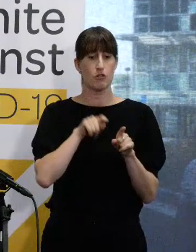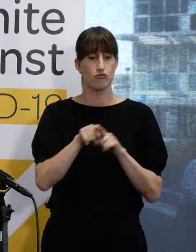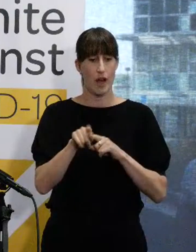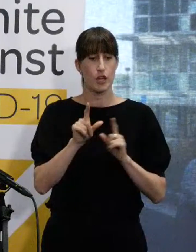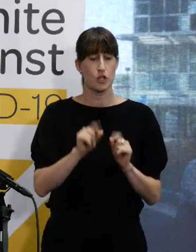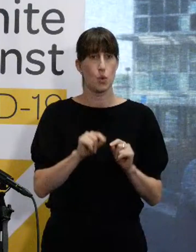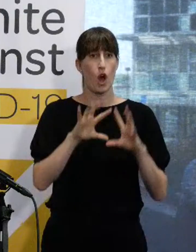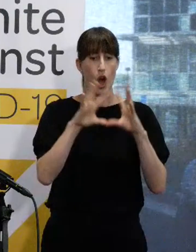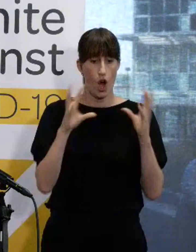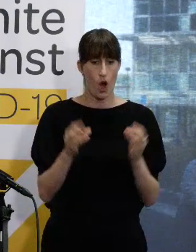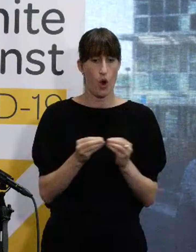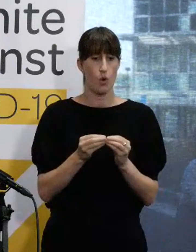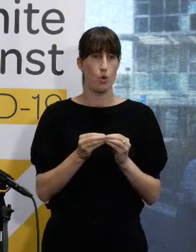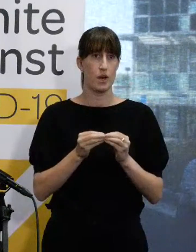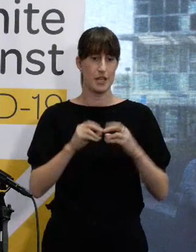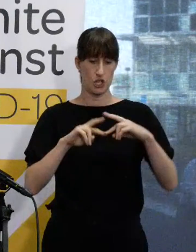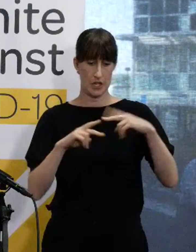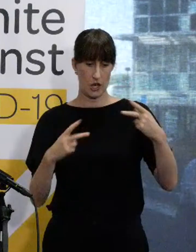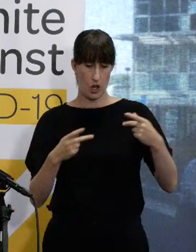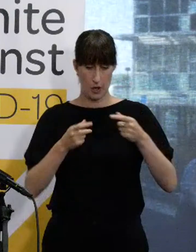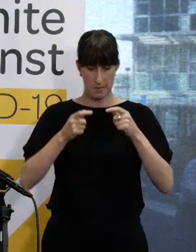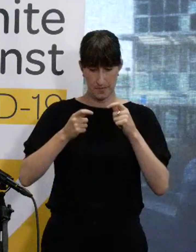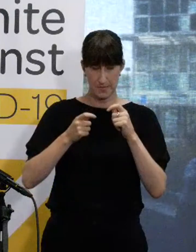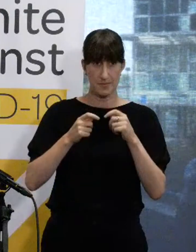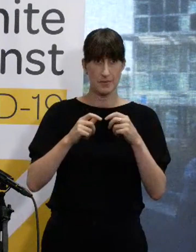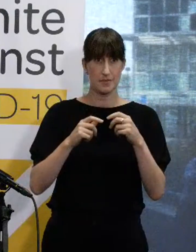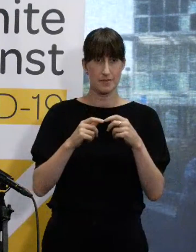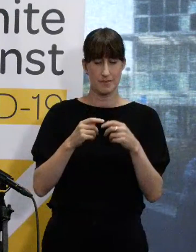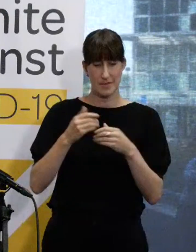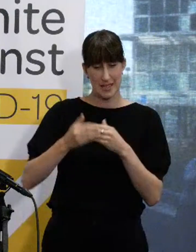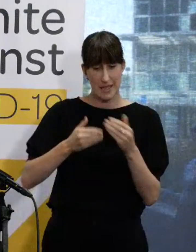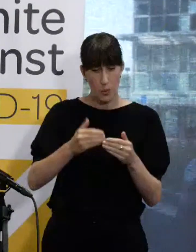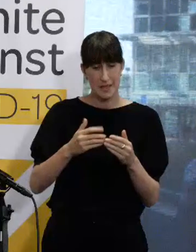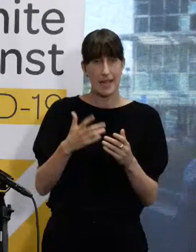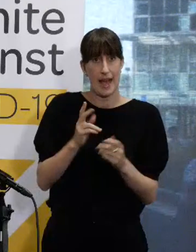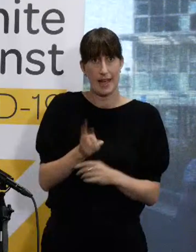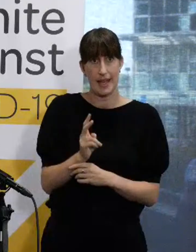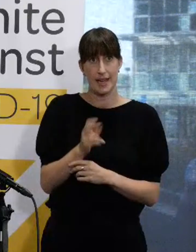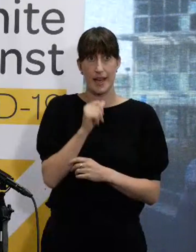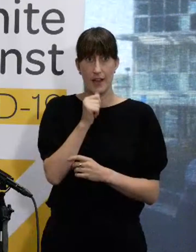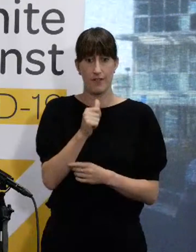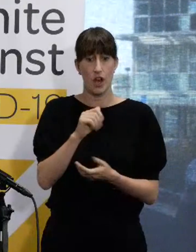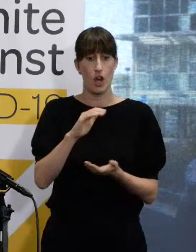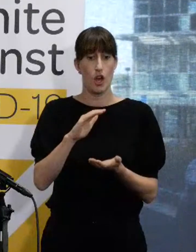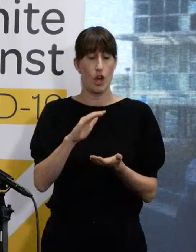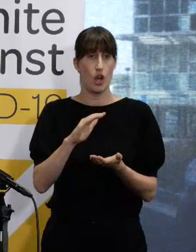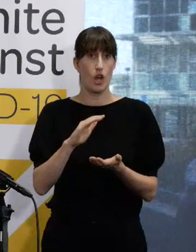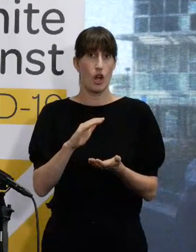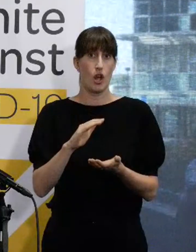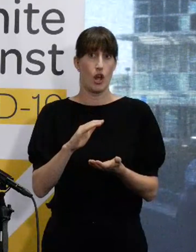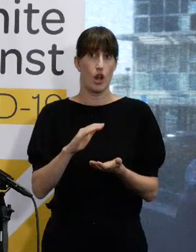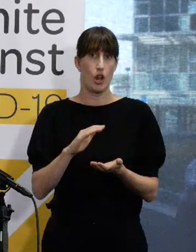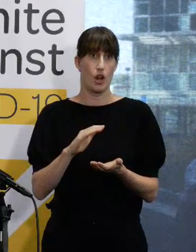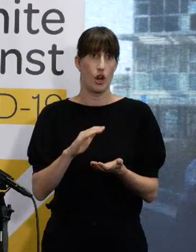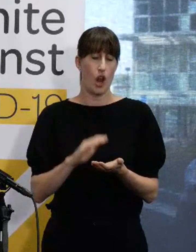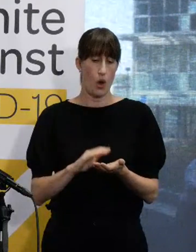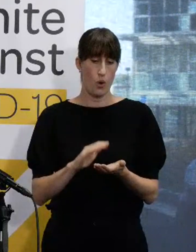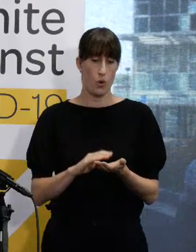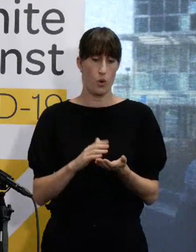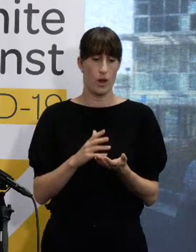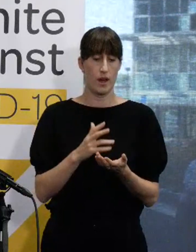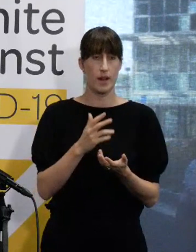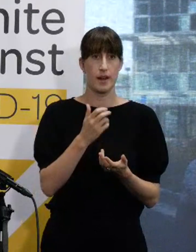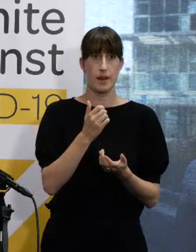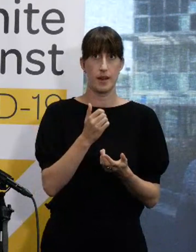PCR test shows a lower CT value, which would imply a higher viral load and the likelihood of being able to get a result